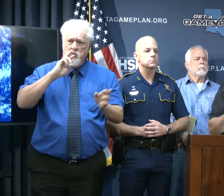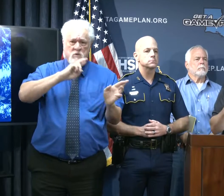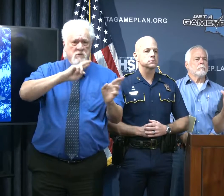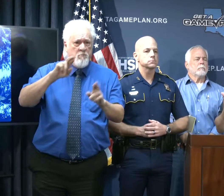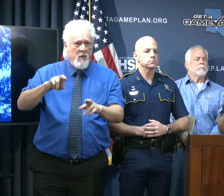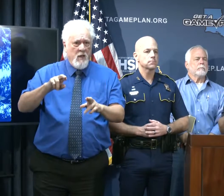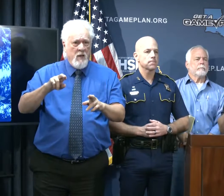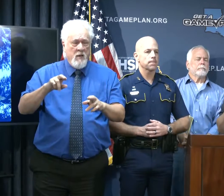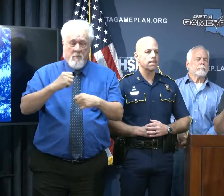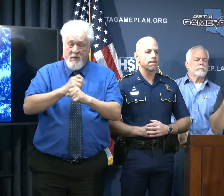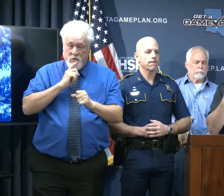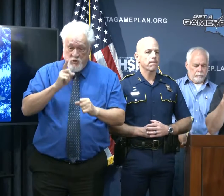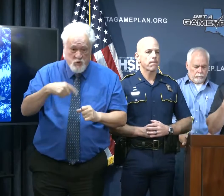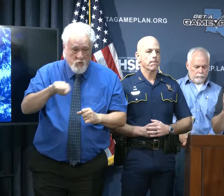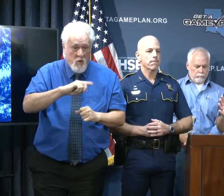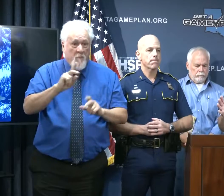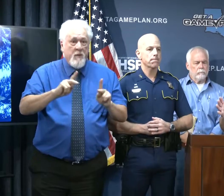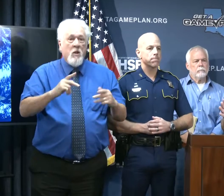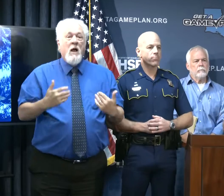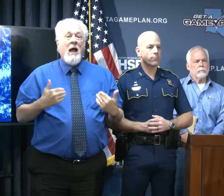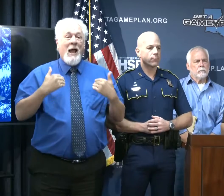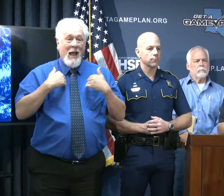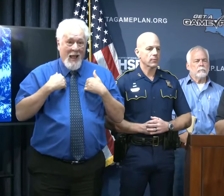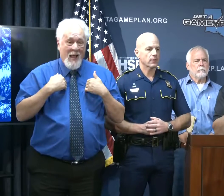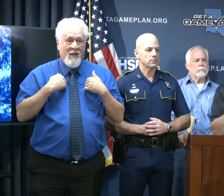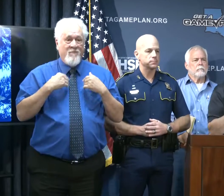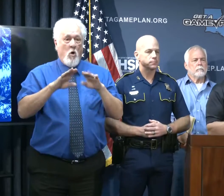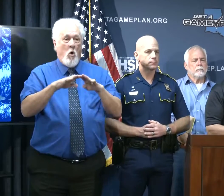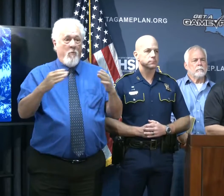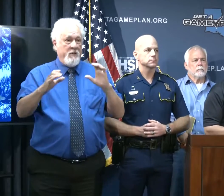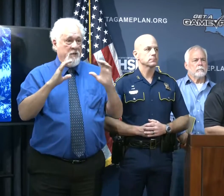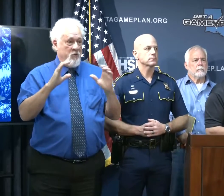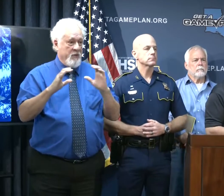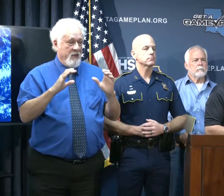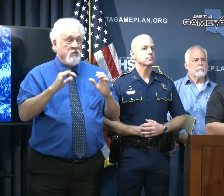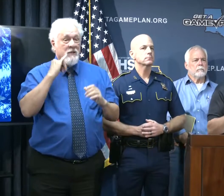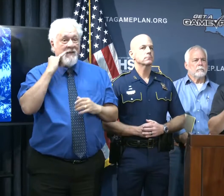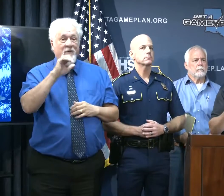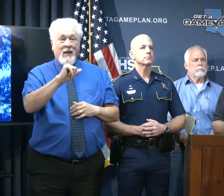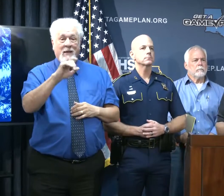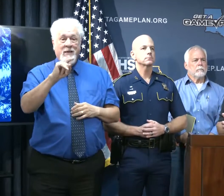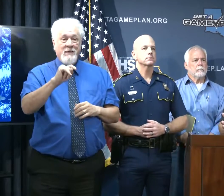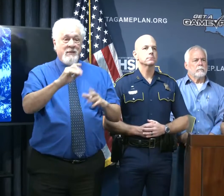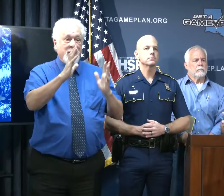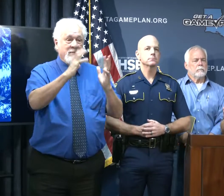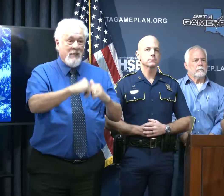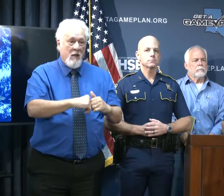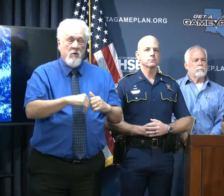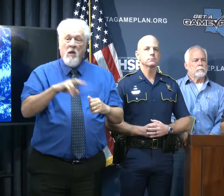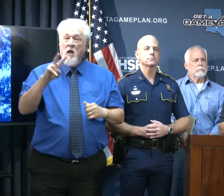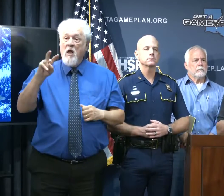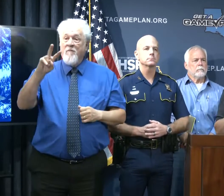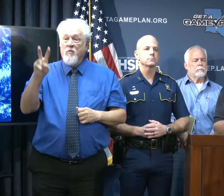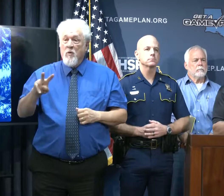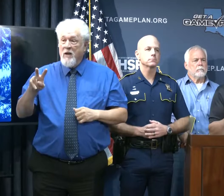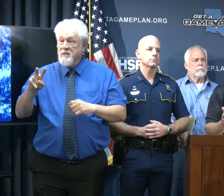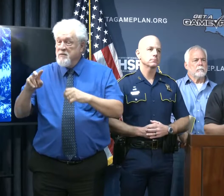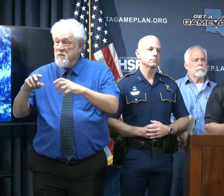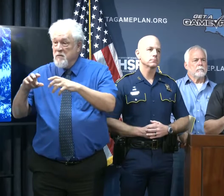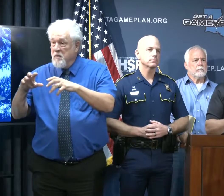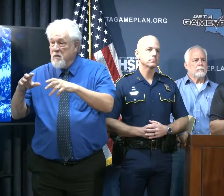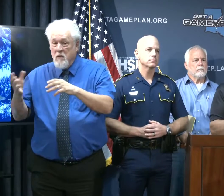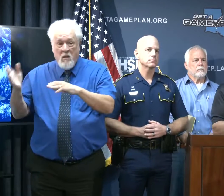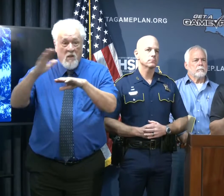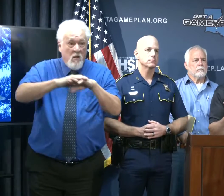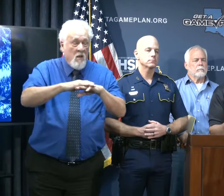respond to making sure that people have lines of communication. So if AT&T is down, how does Verizon lay over that, or vice